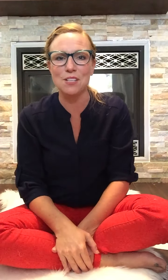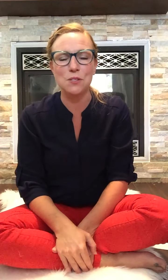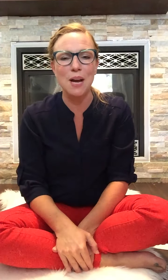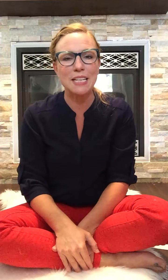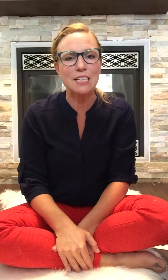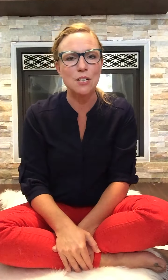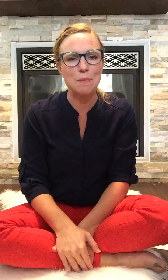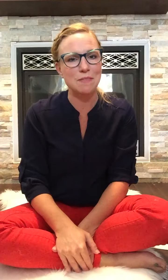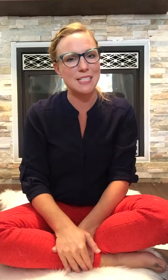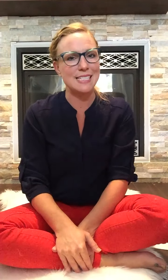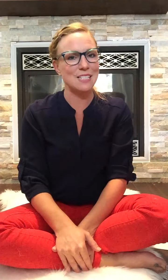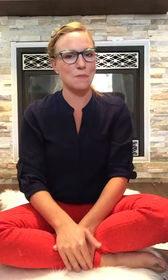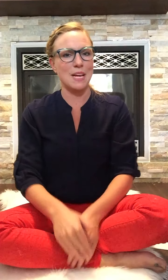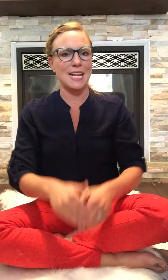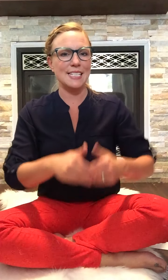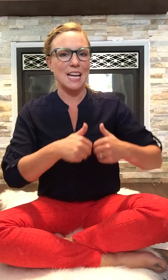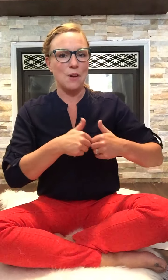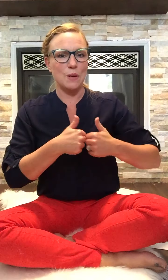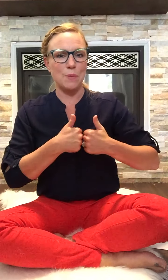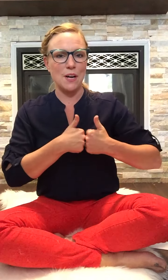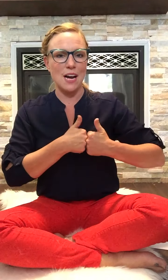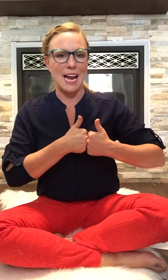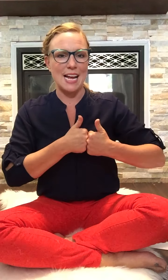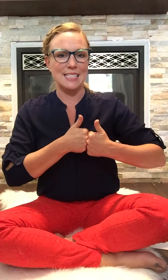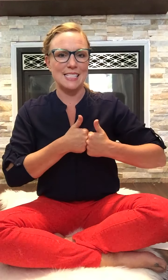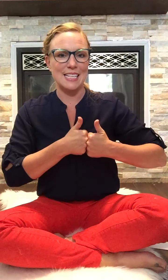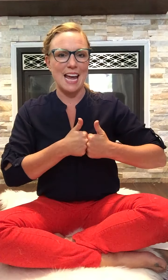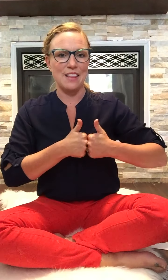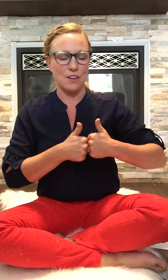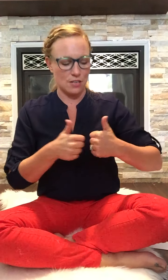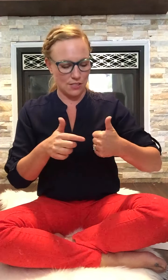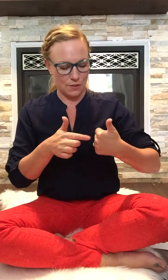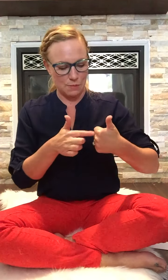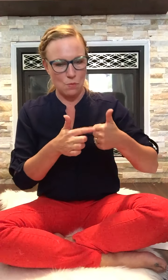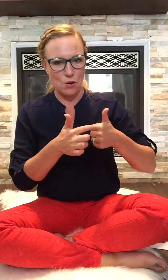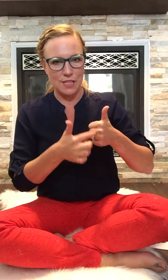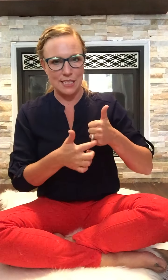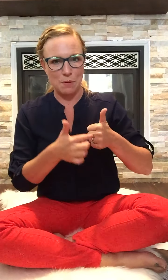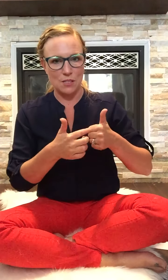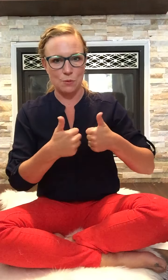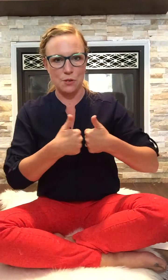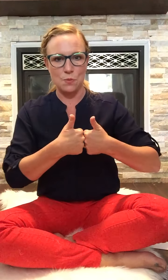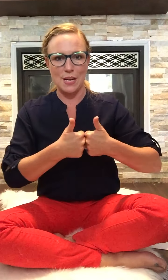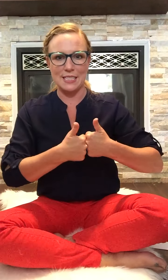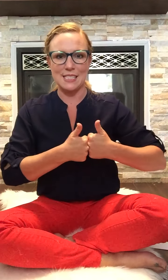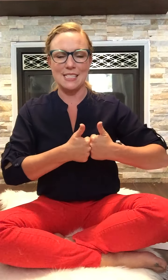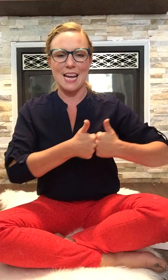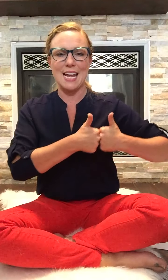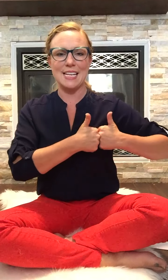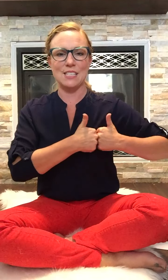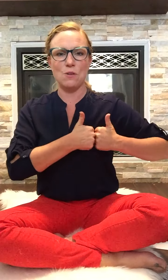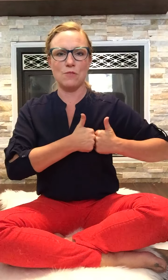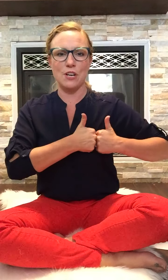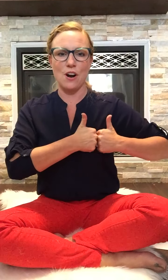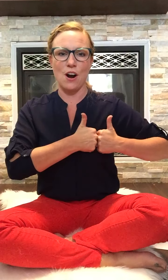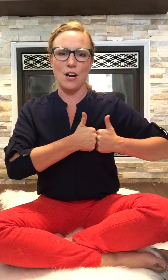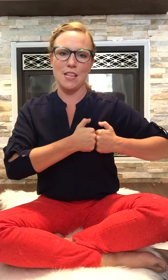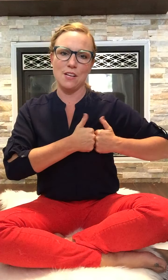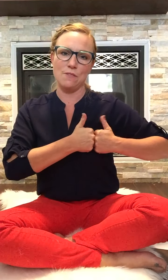Sweetheart, so any term of endearment, we bring our hands together. So it's more these parts where your rings sit over your heart and then your